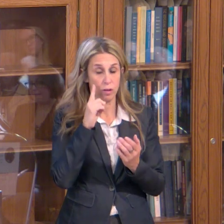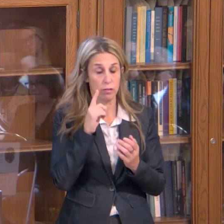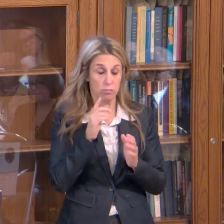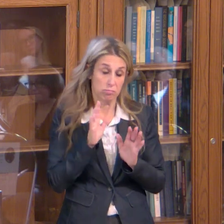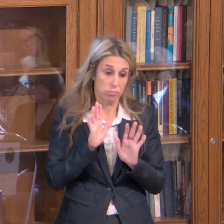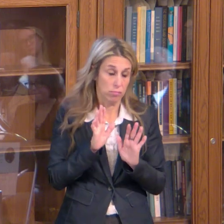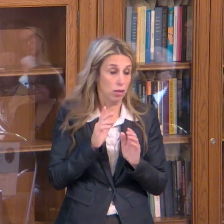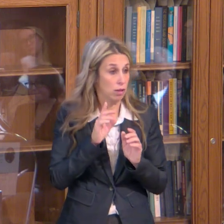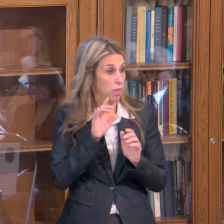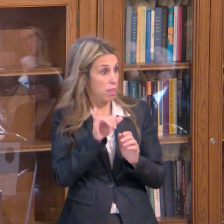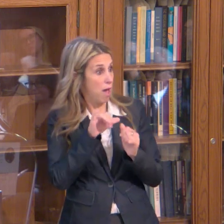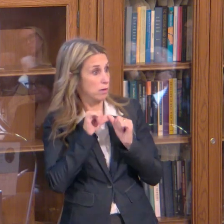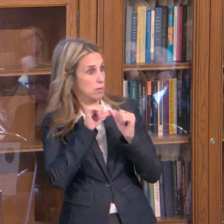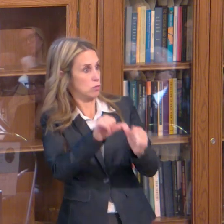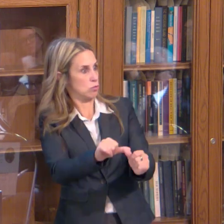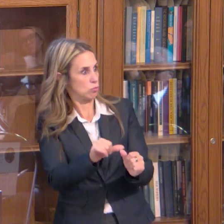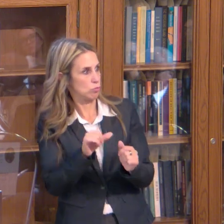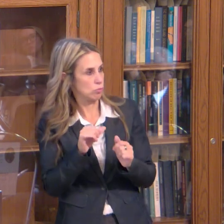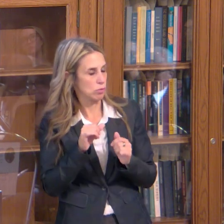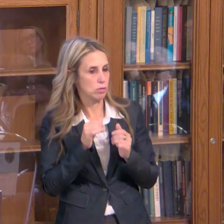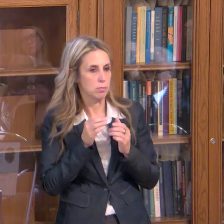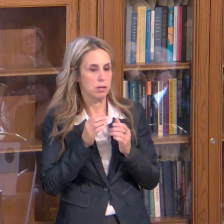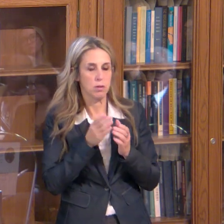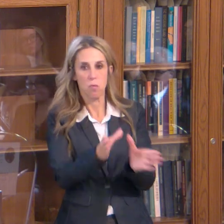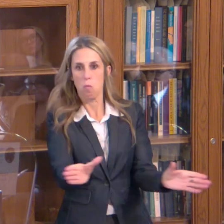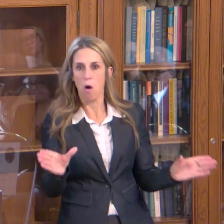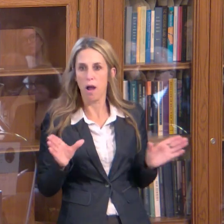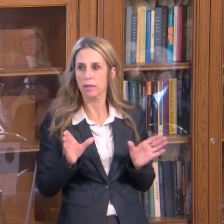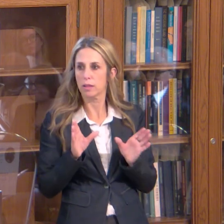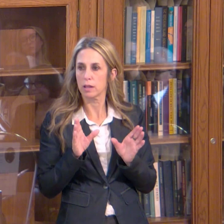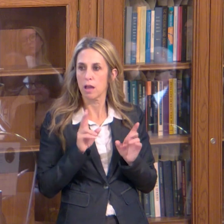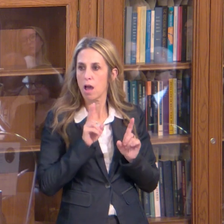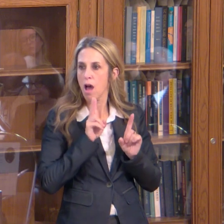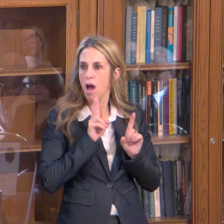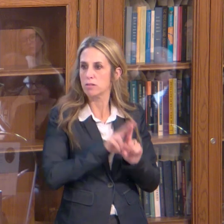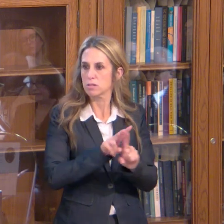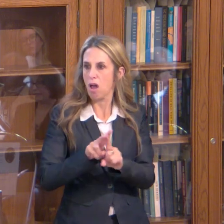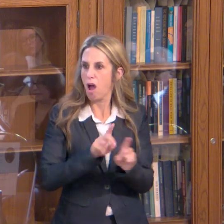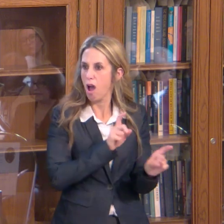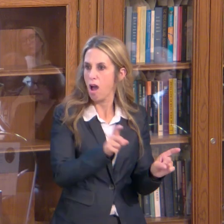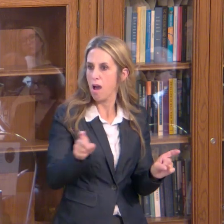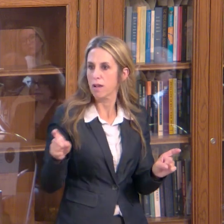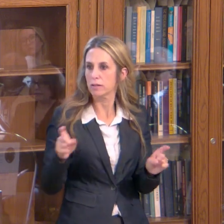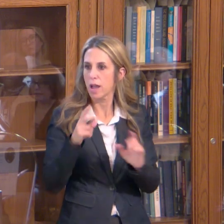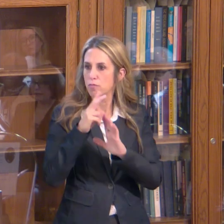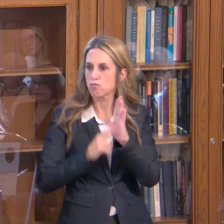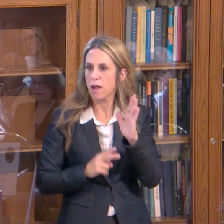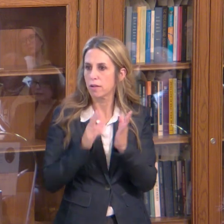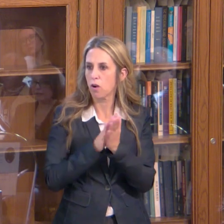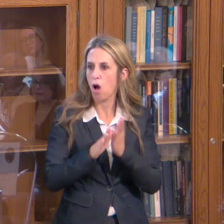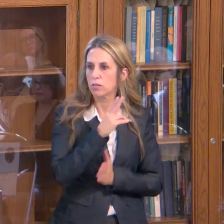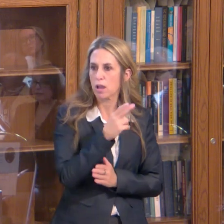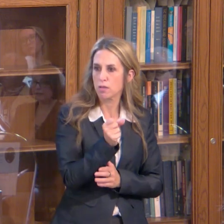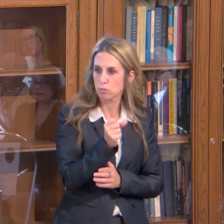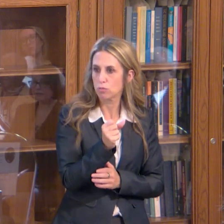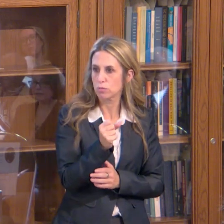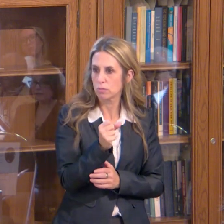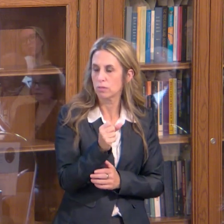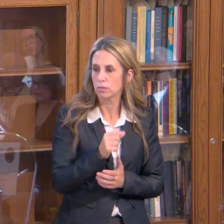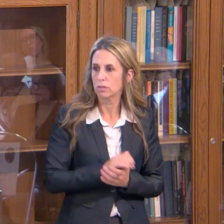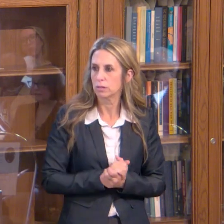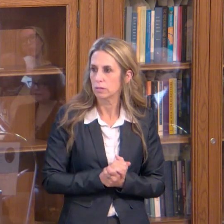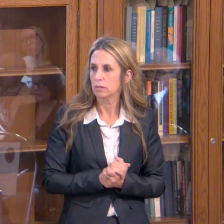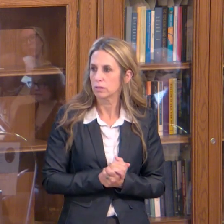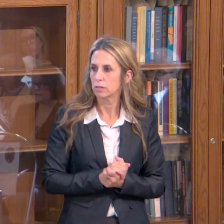matter that continues to be widely assigned and read in colleges and high schools if if you can think of one please tell me